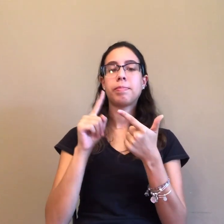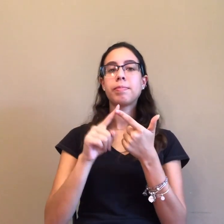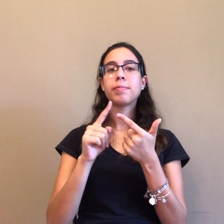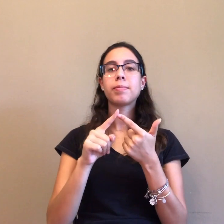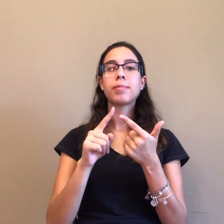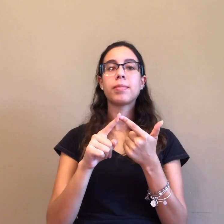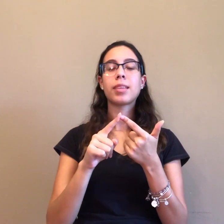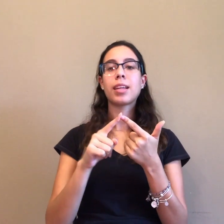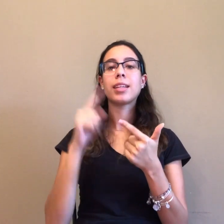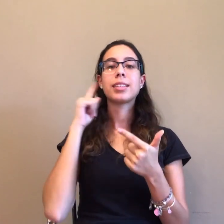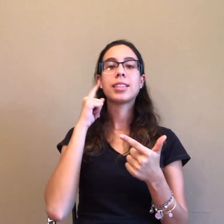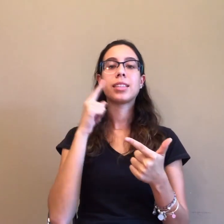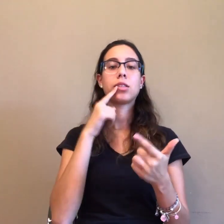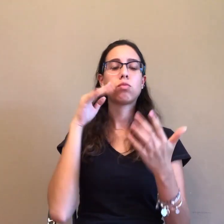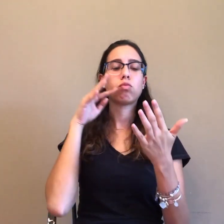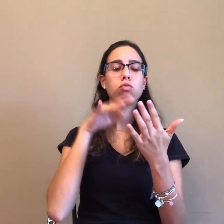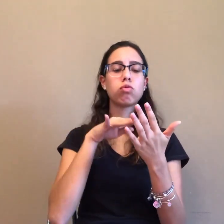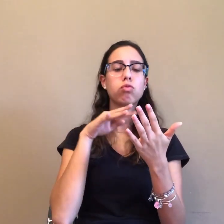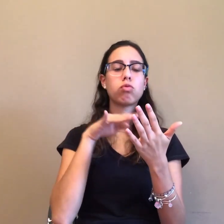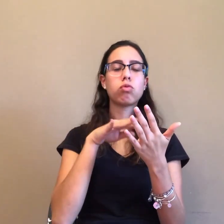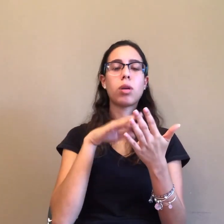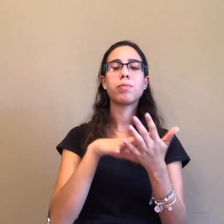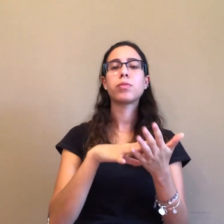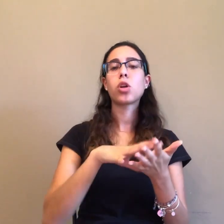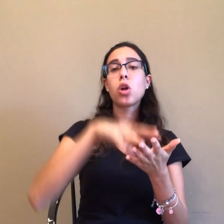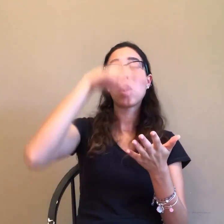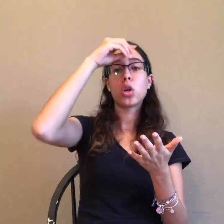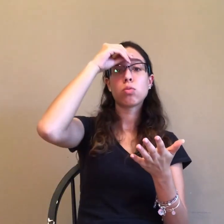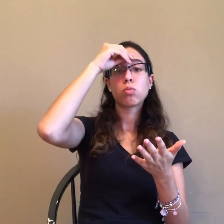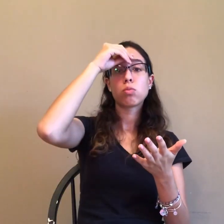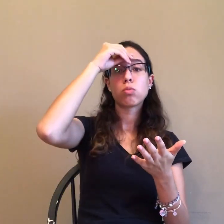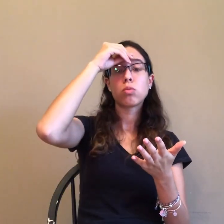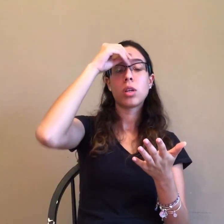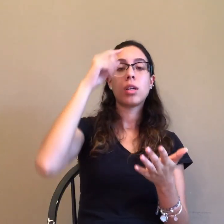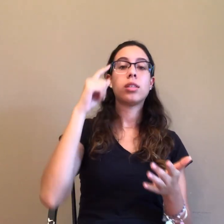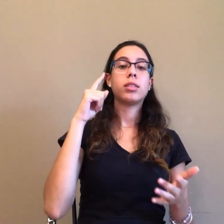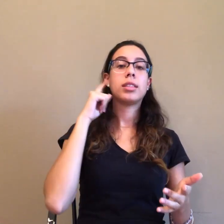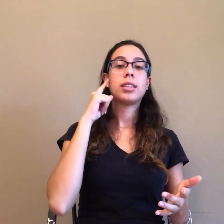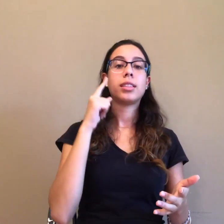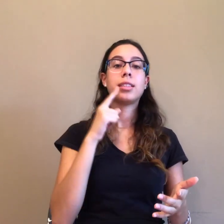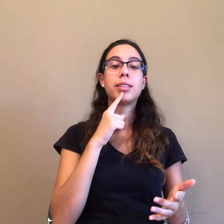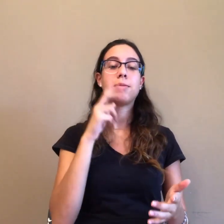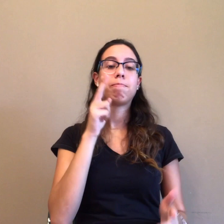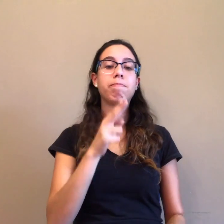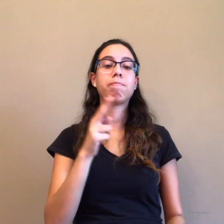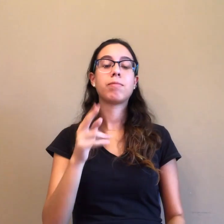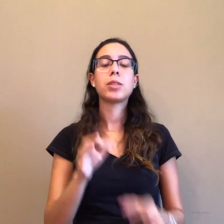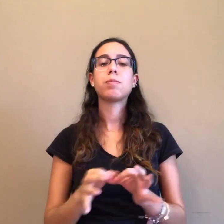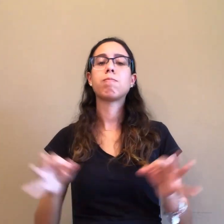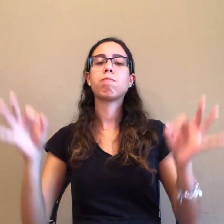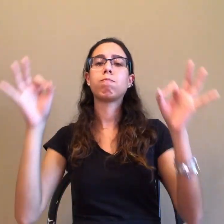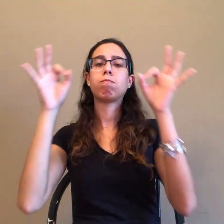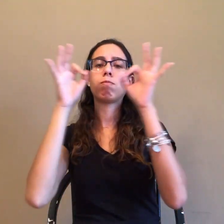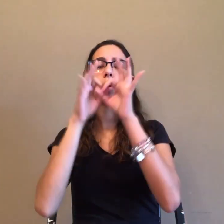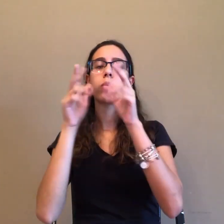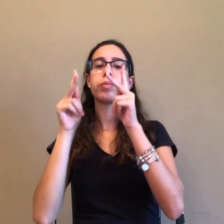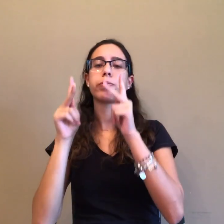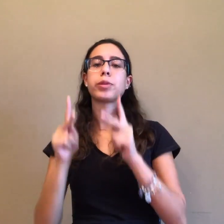and another would be deaf studies. Deaf studies is learning about deaf history. and important people within